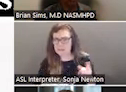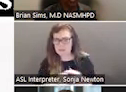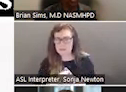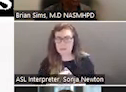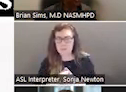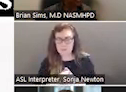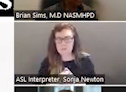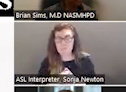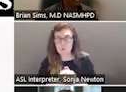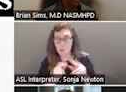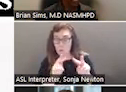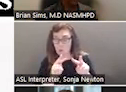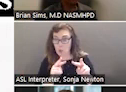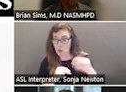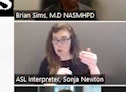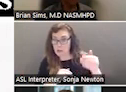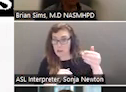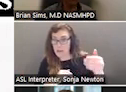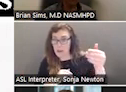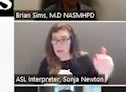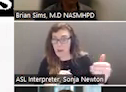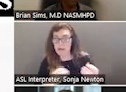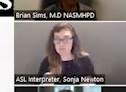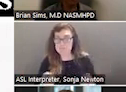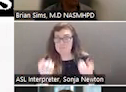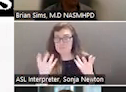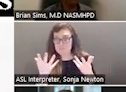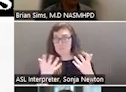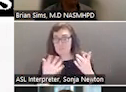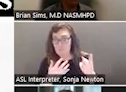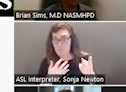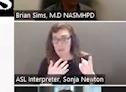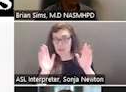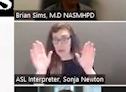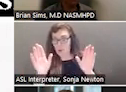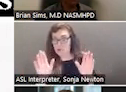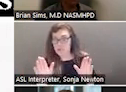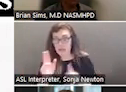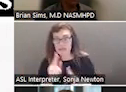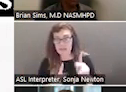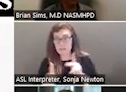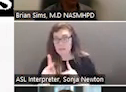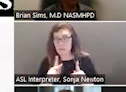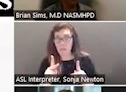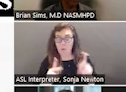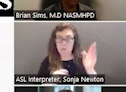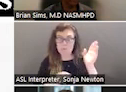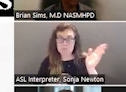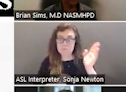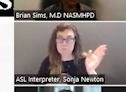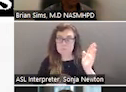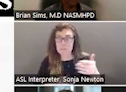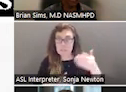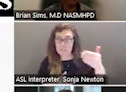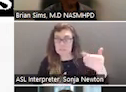look ahead, we recognize that we have a number of outstanding individuals that are going to be speaking to us in the up and coming weeks. So